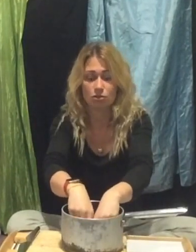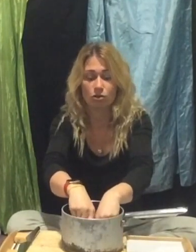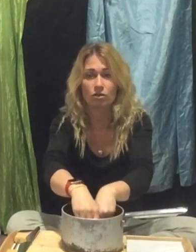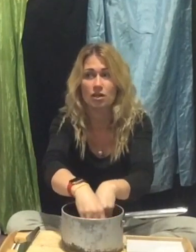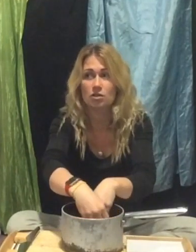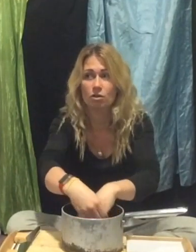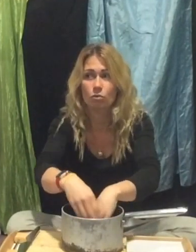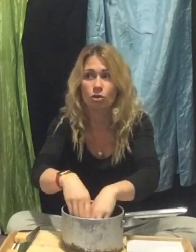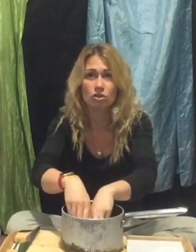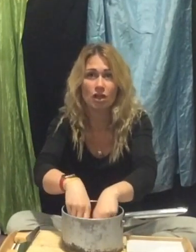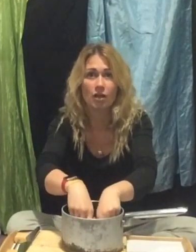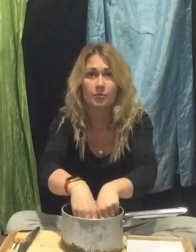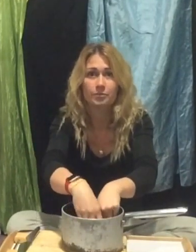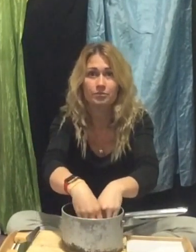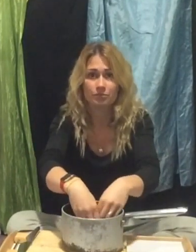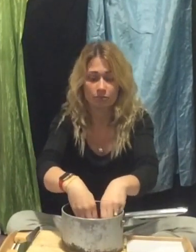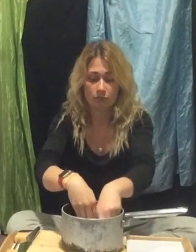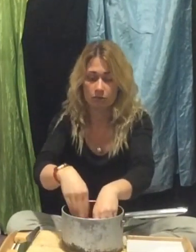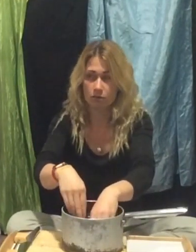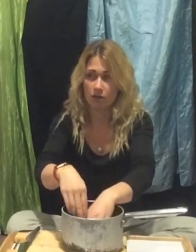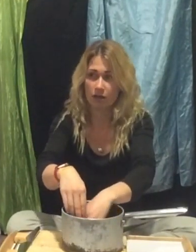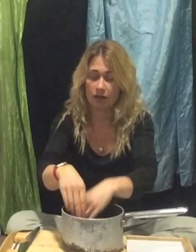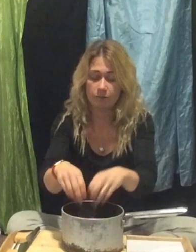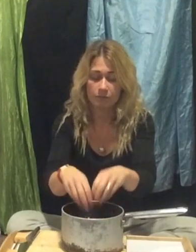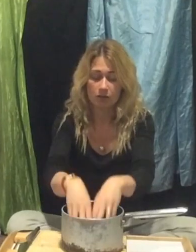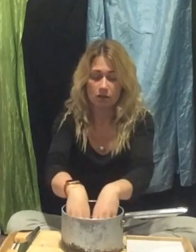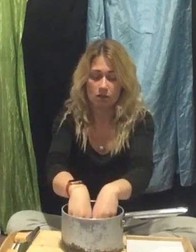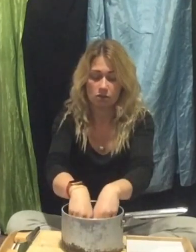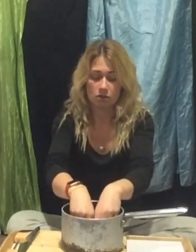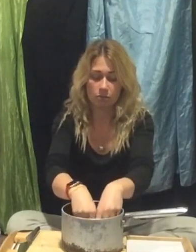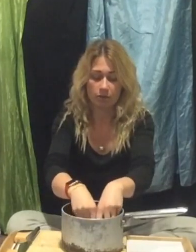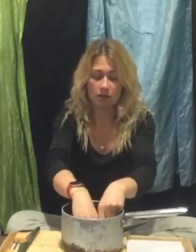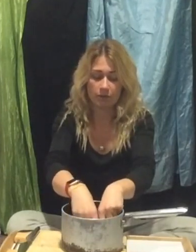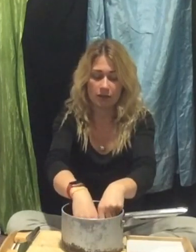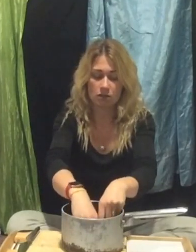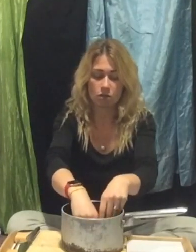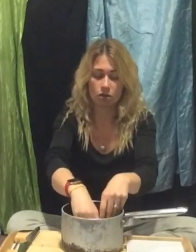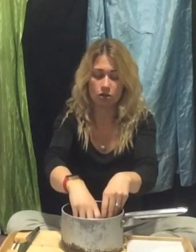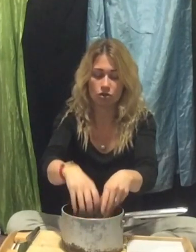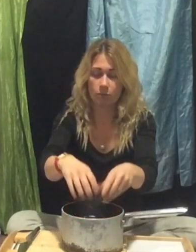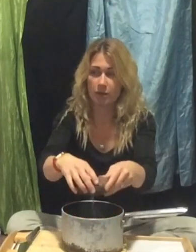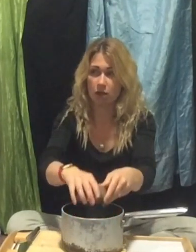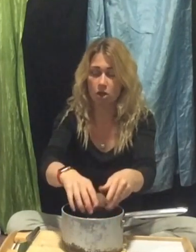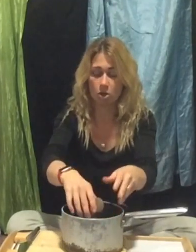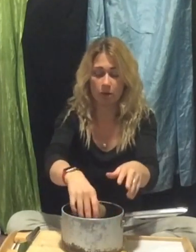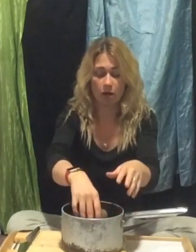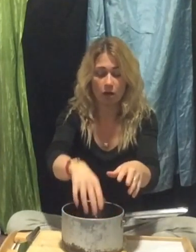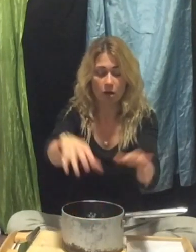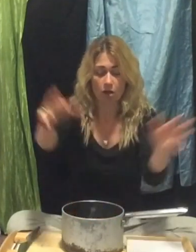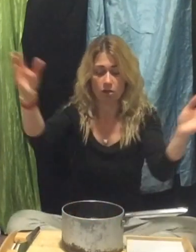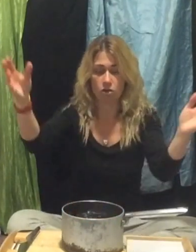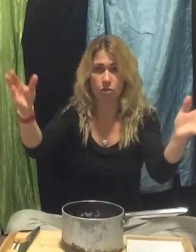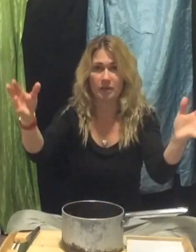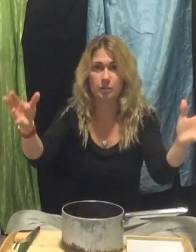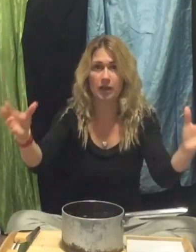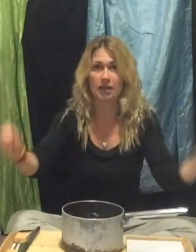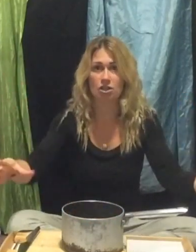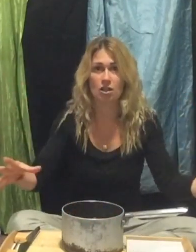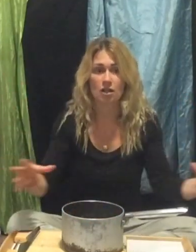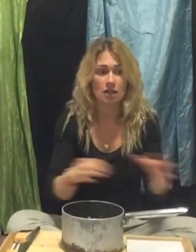stone in your water. Okay. So you could play with that stone, you could try and pick it up, you could do a big splash and